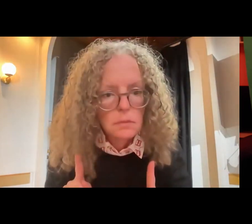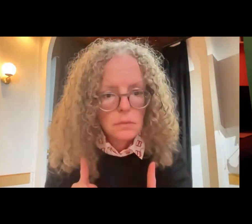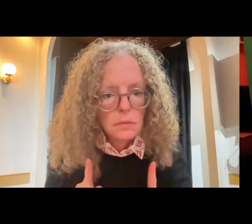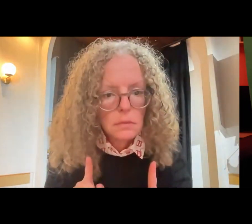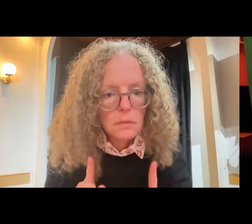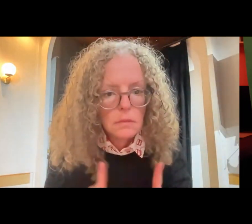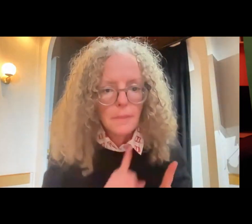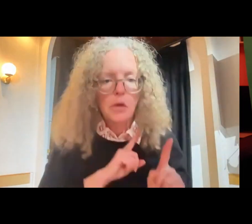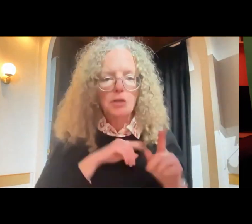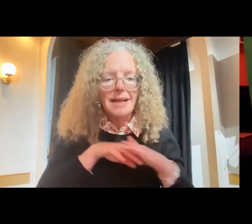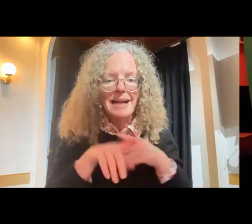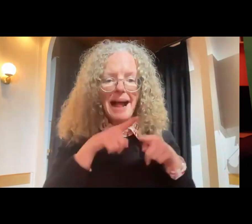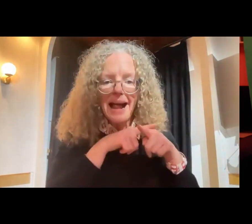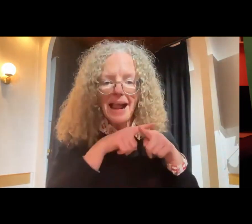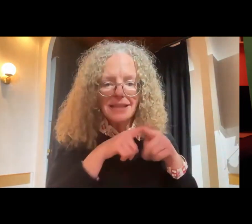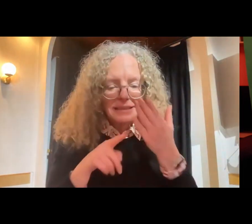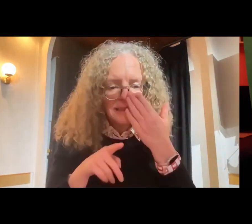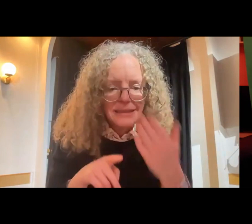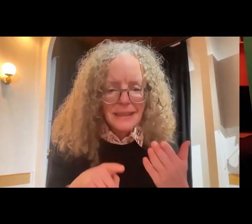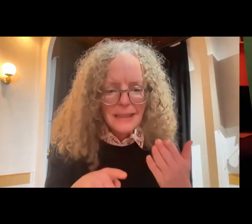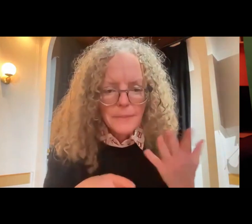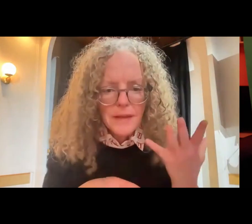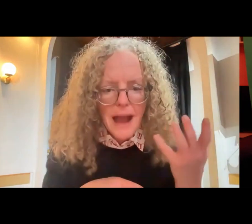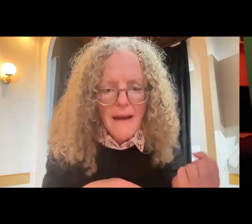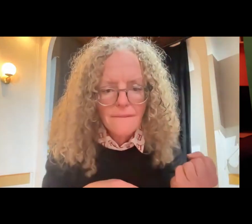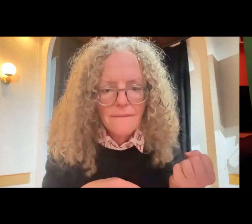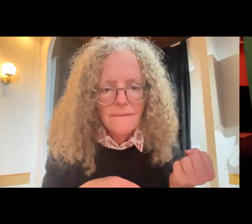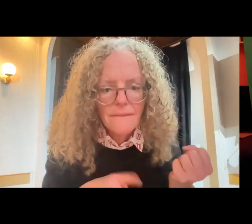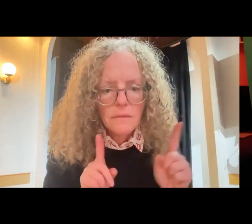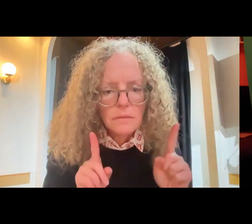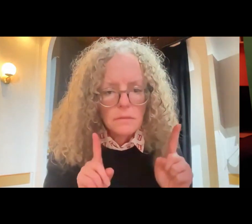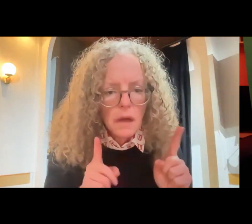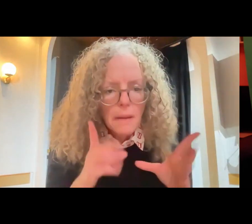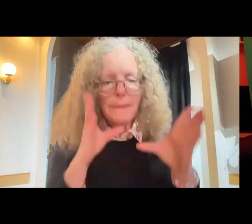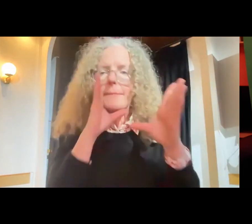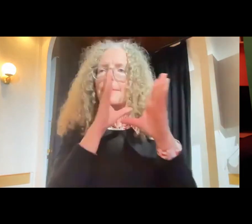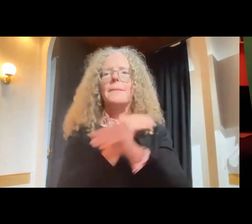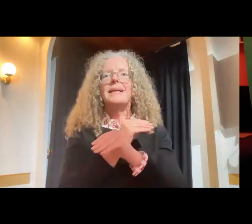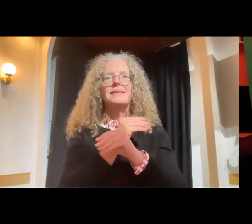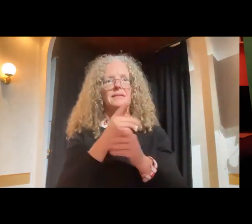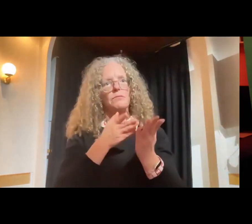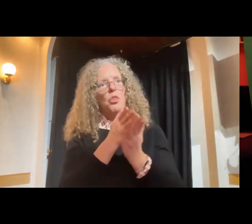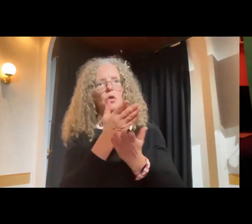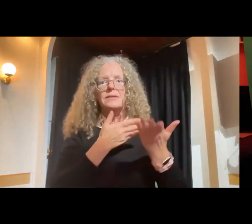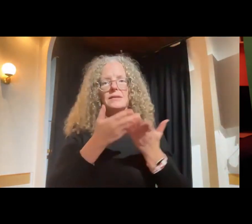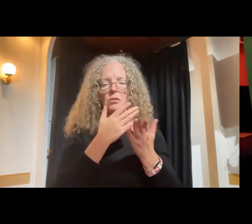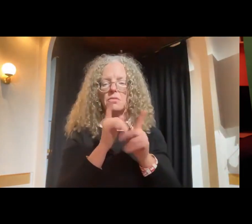And BSL, people who are fluent in BSL from the deaf community being involved in the development of those plans, because it seems